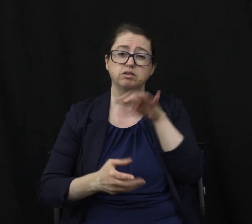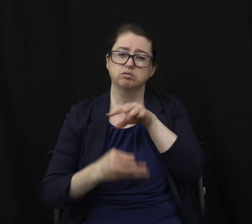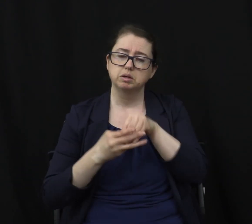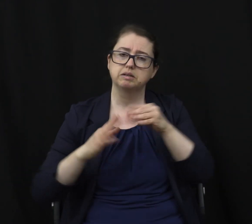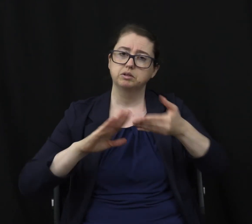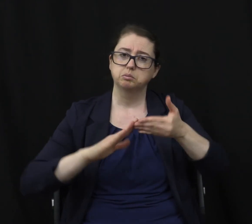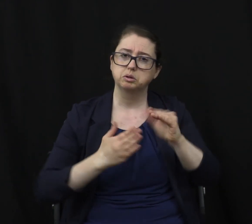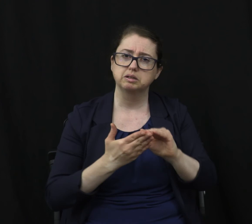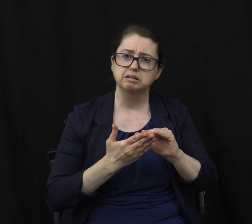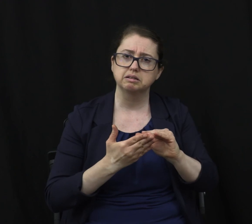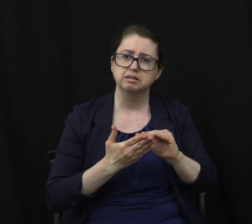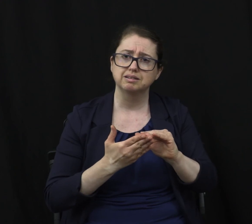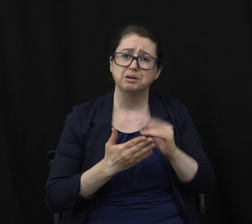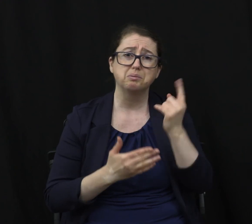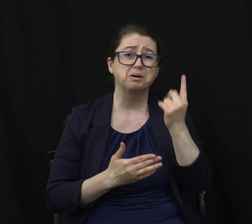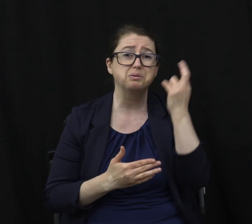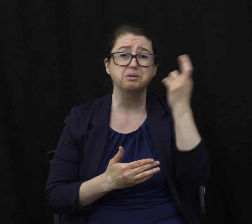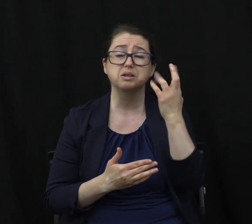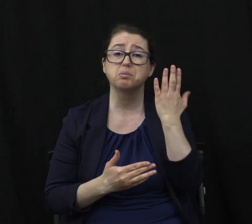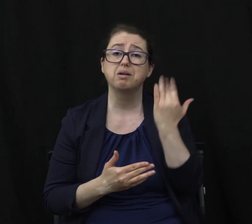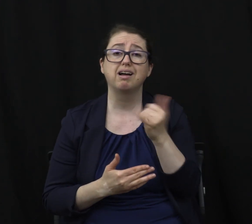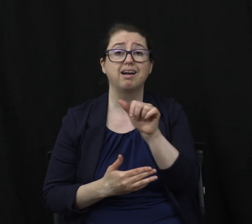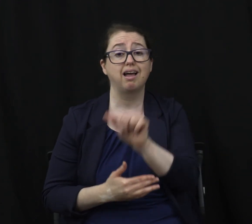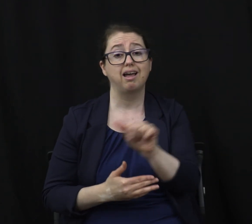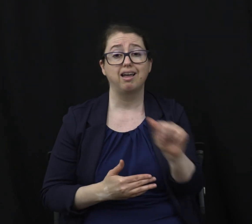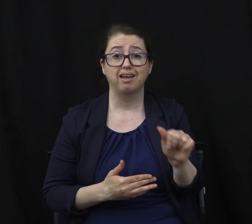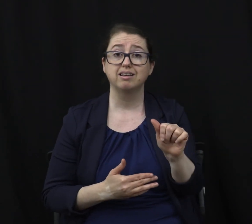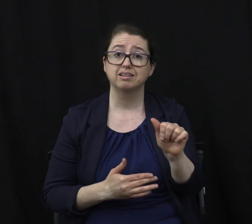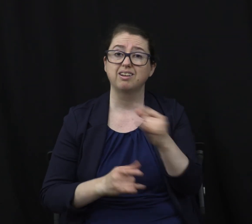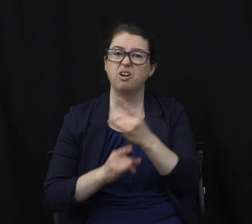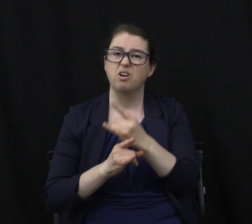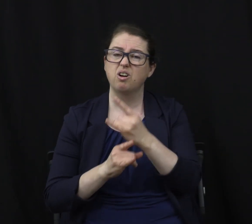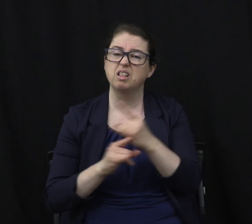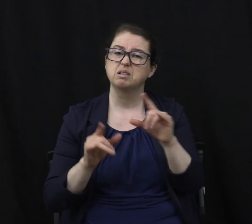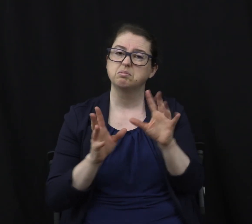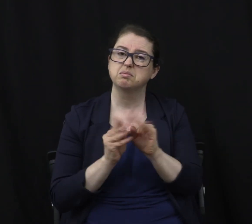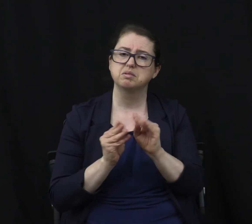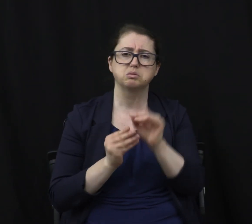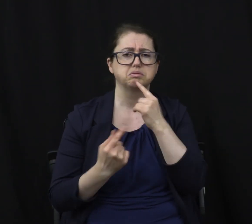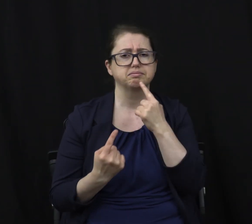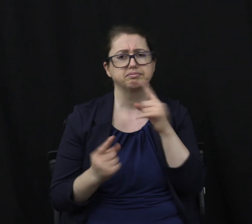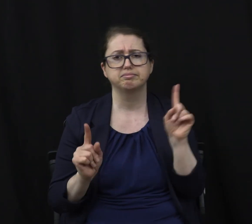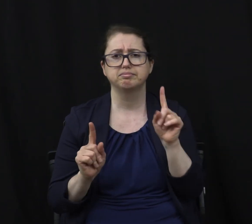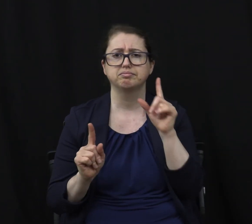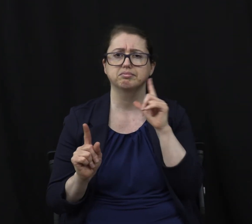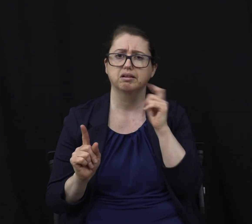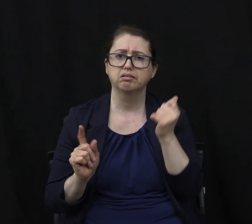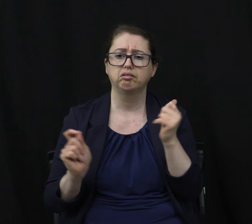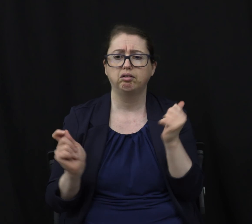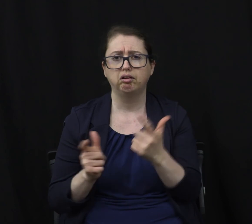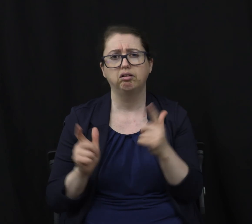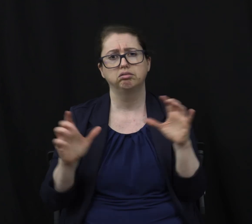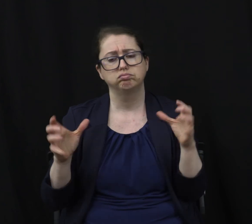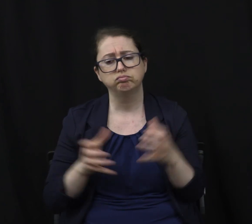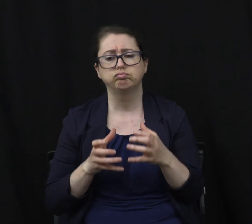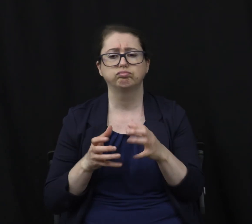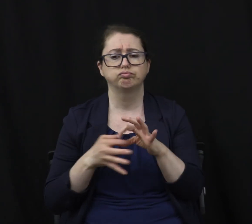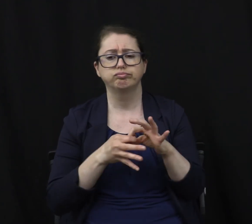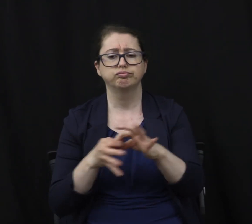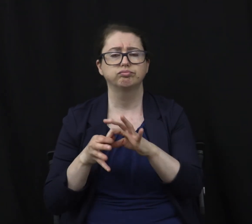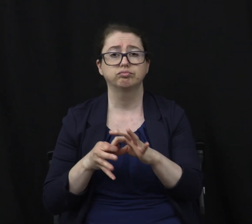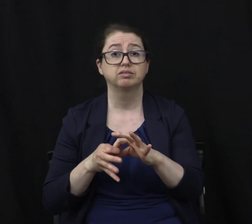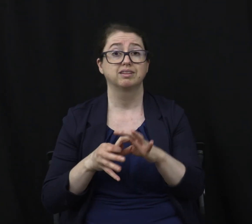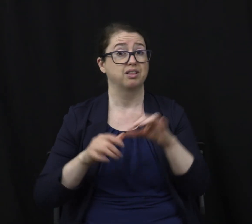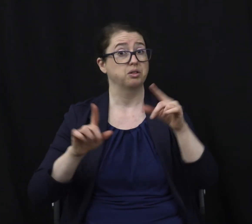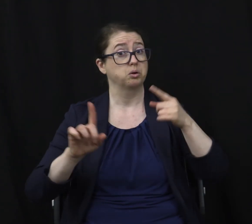why AA has been so successful. Remember, friends, the goal of this seminar is not to compare ourselves